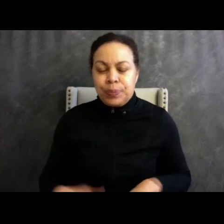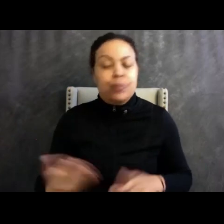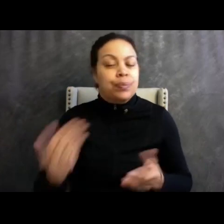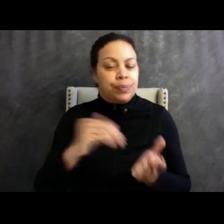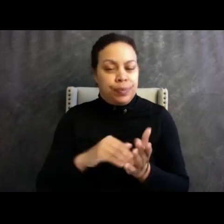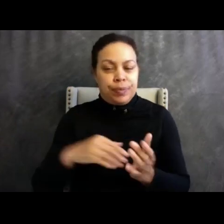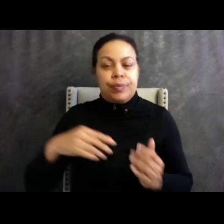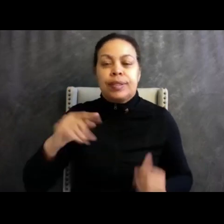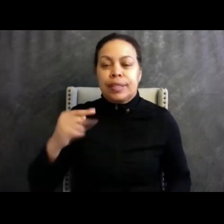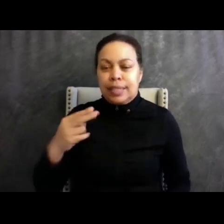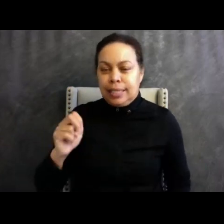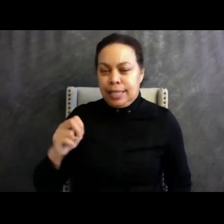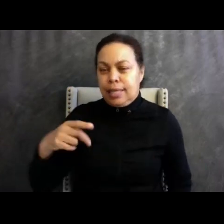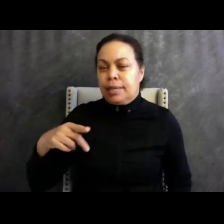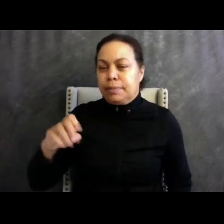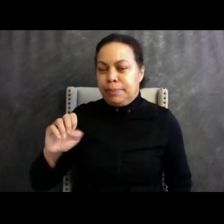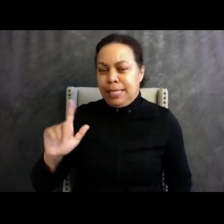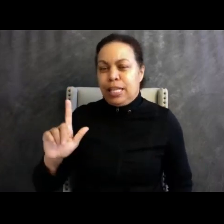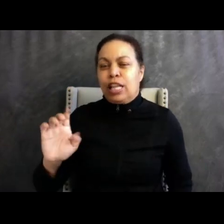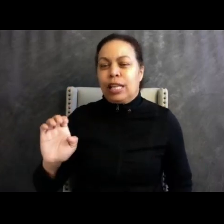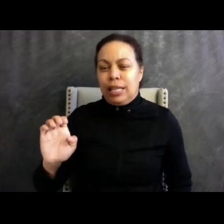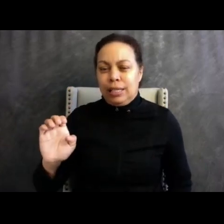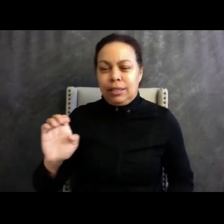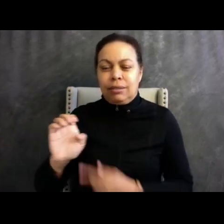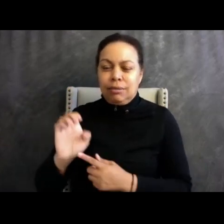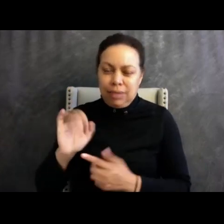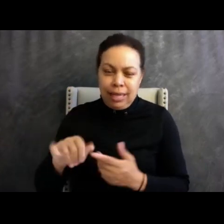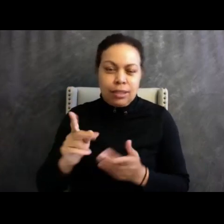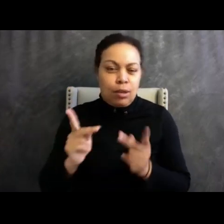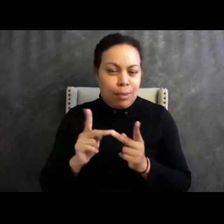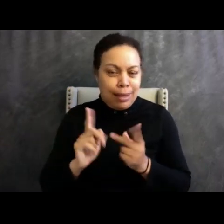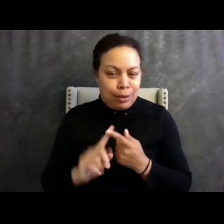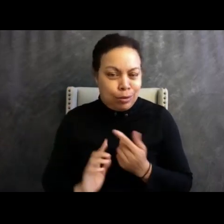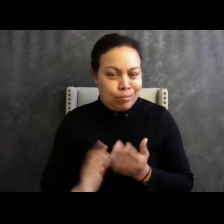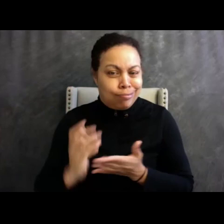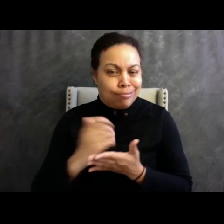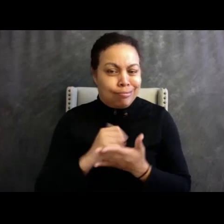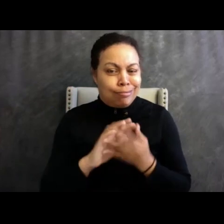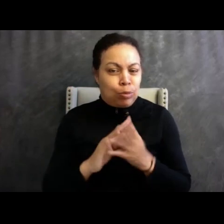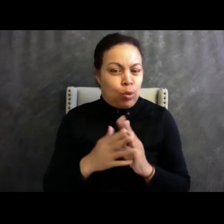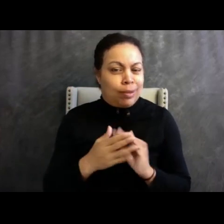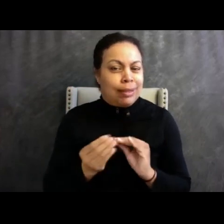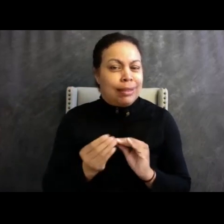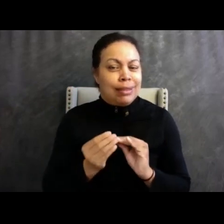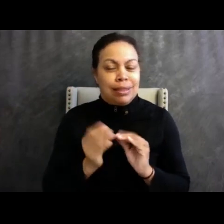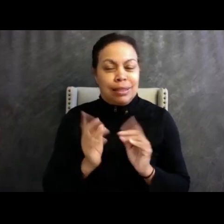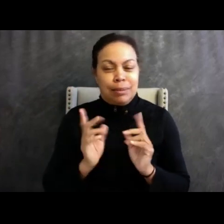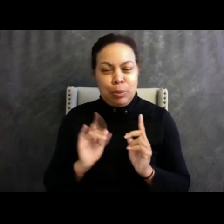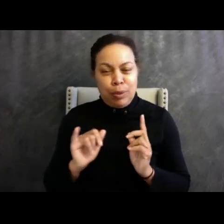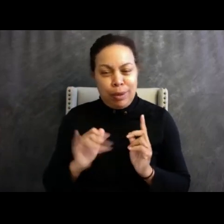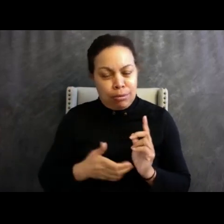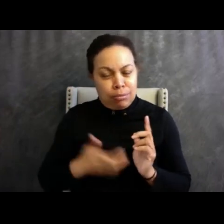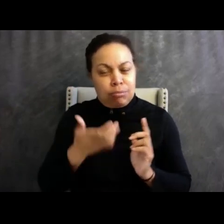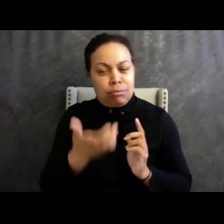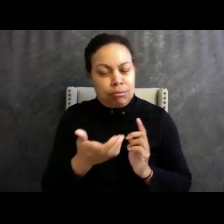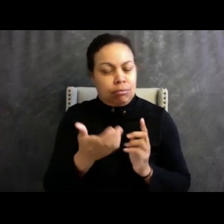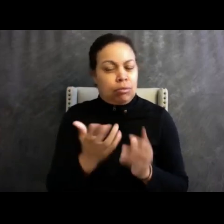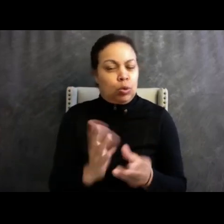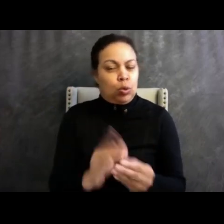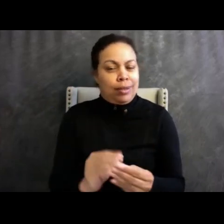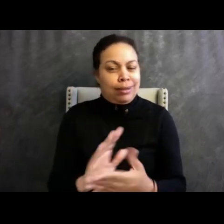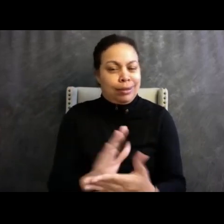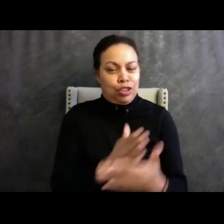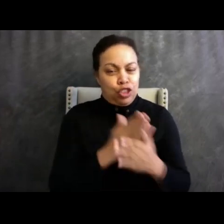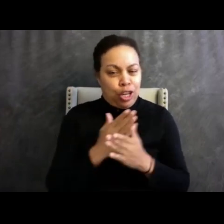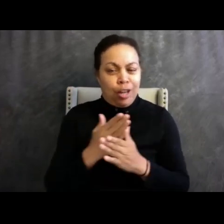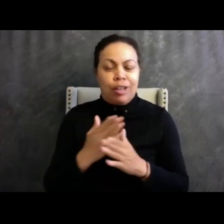is really wanting to be a place for stories, for storytellers, and being a place to share your stories. So you can